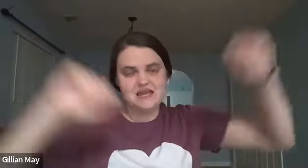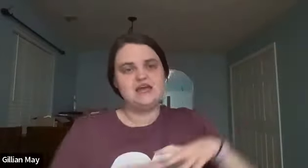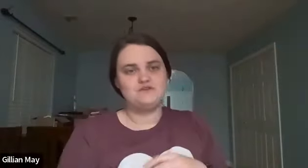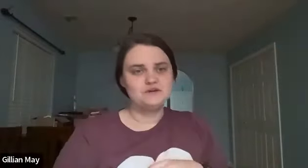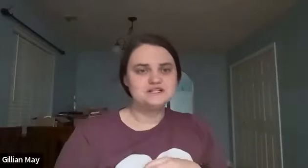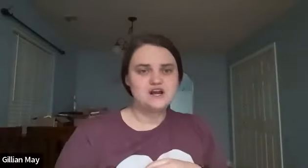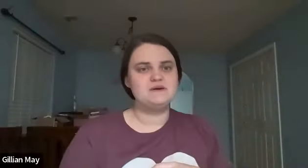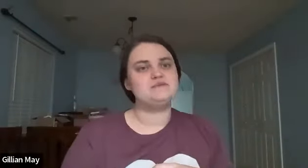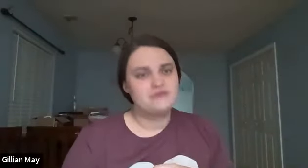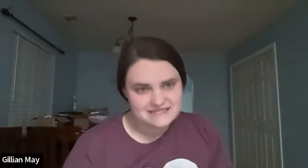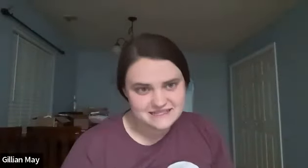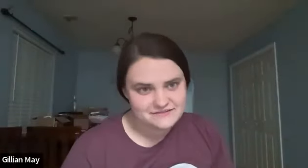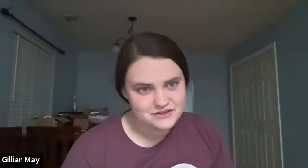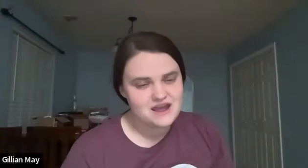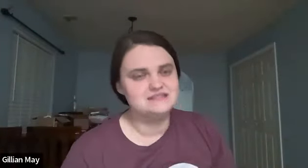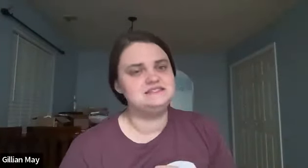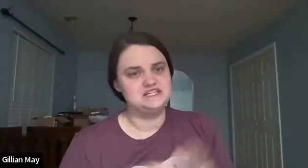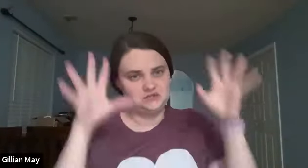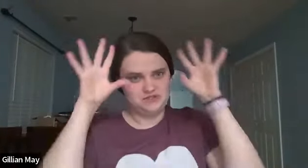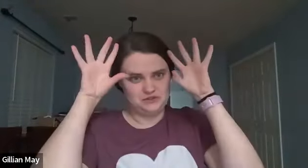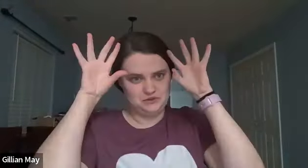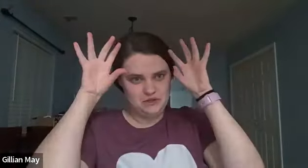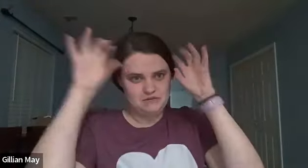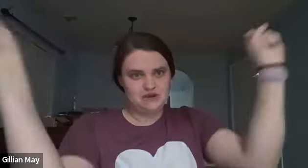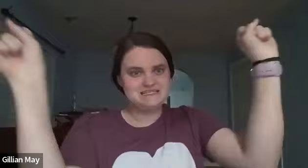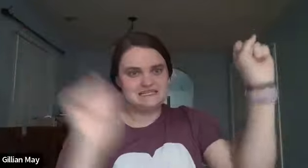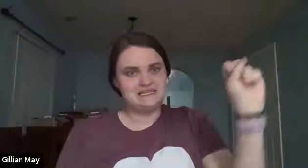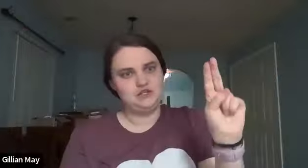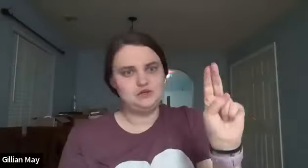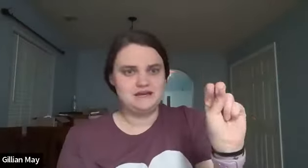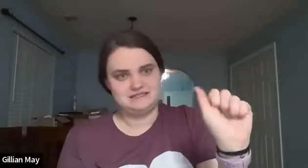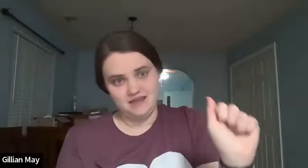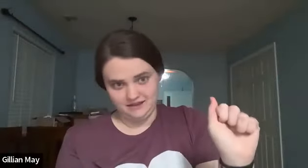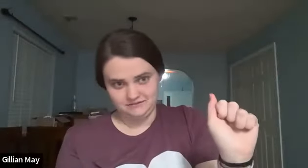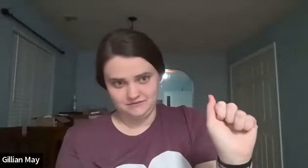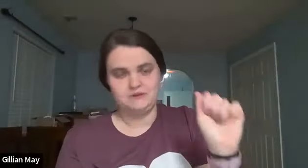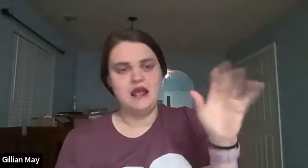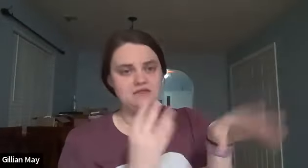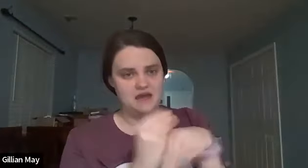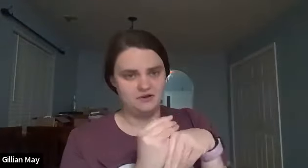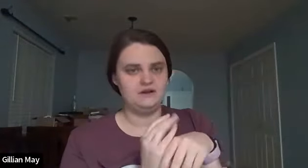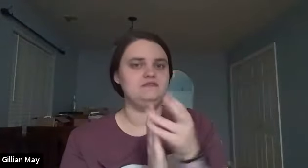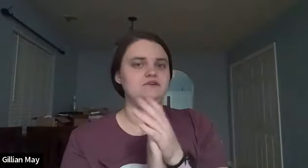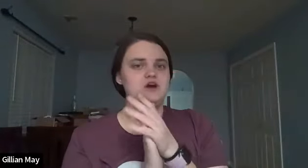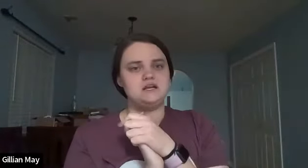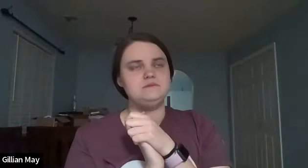If you were going to talk about the president of the United States, you would do president USA. You would add that part. If you're talking